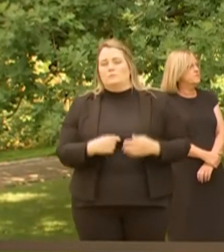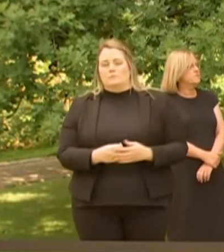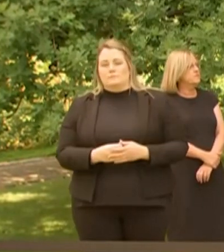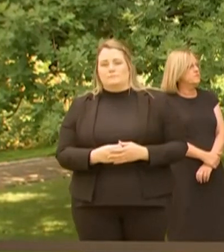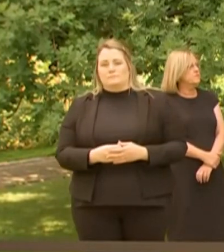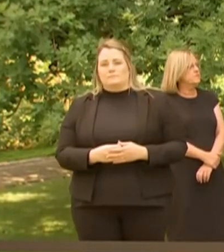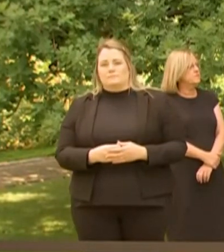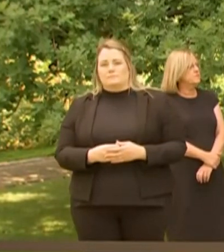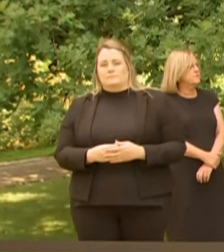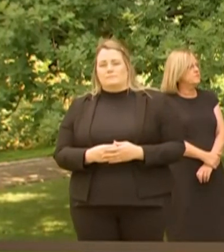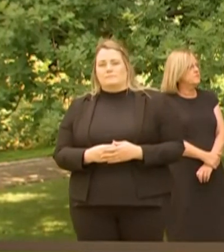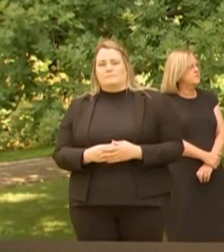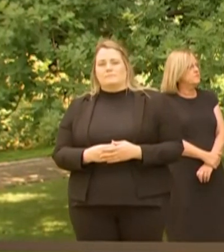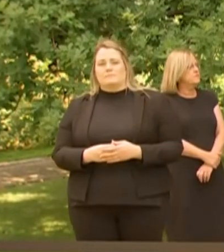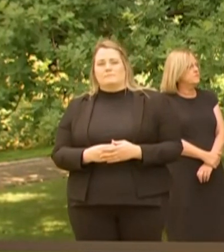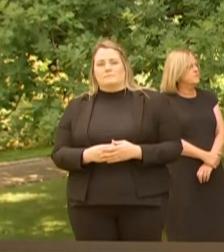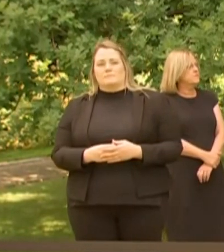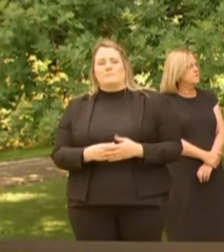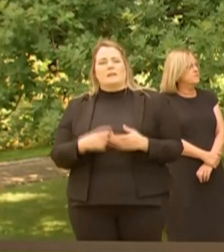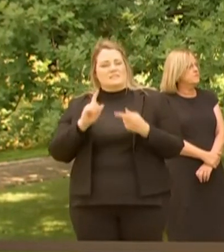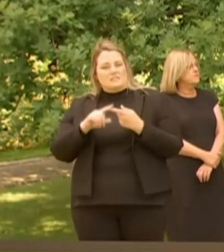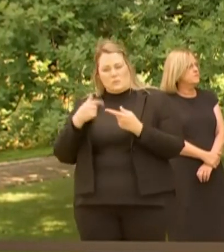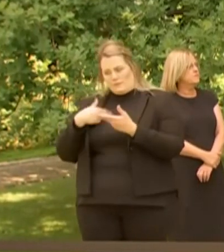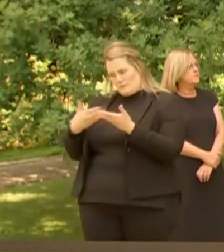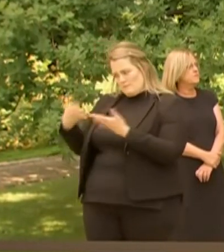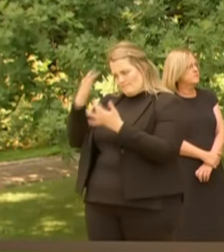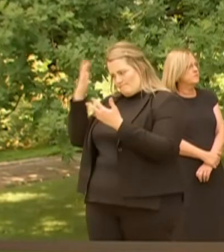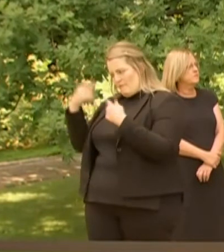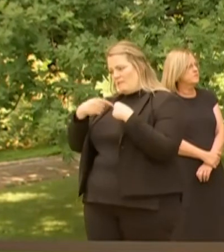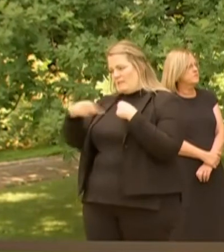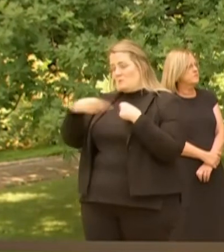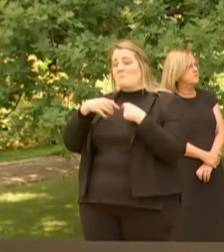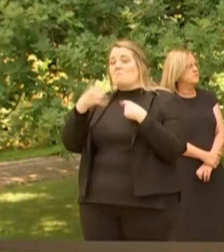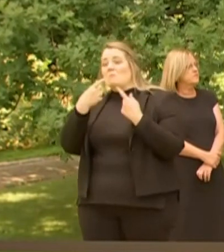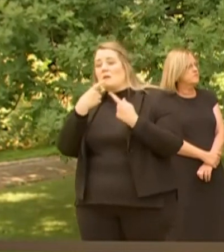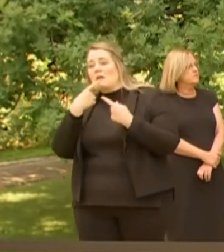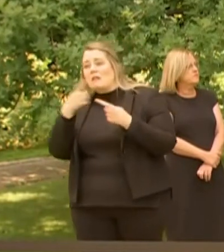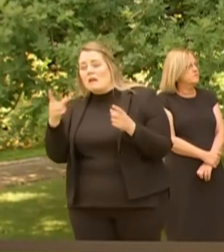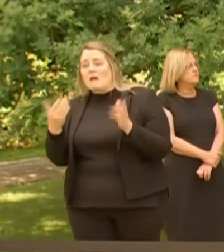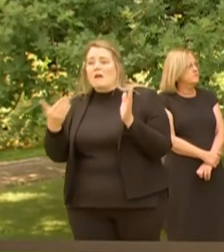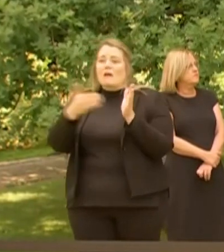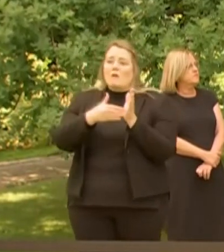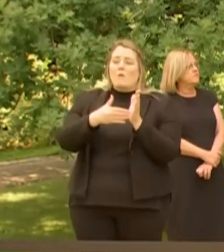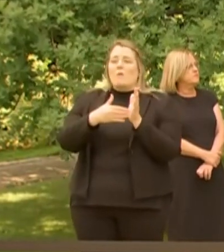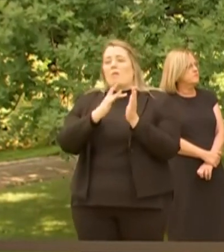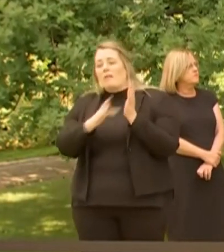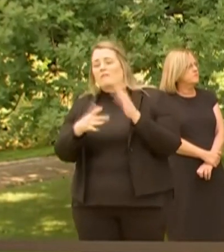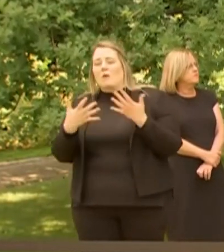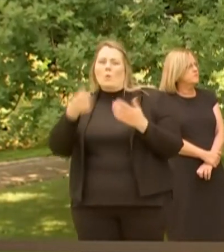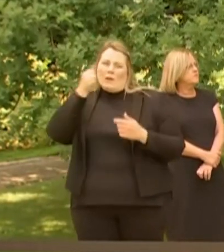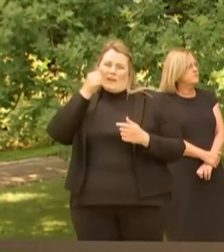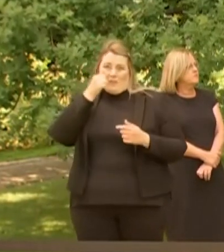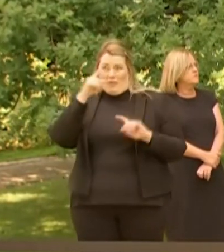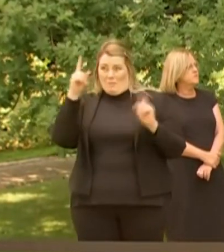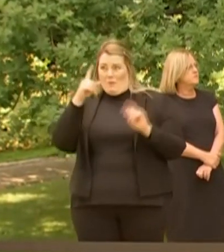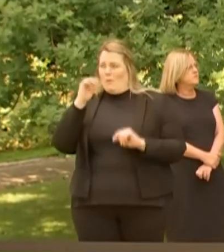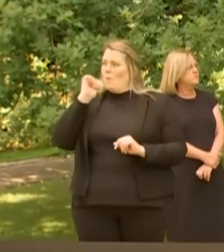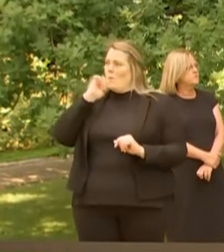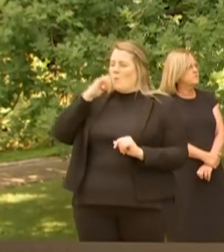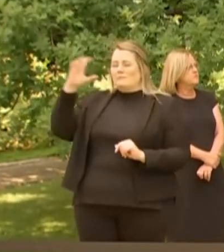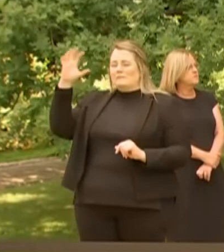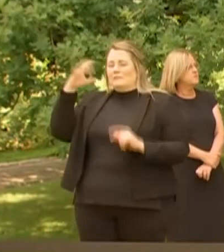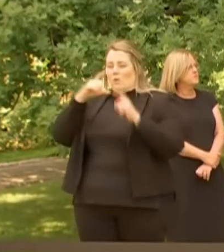say that it will. That'll be a matter that's worked back and forth this week. We know that it's not pleasant to wear a mask, particularly as the